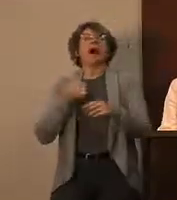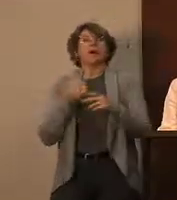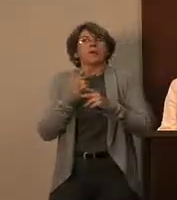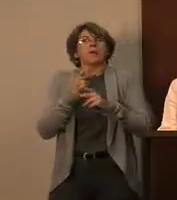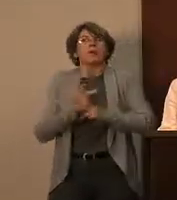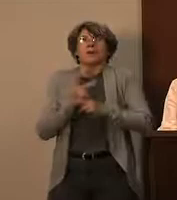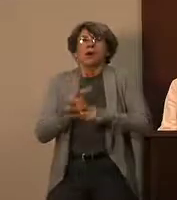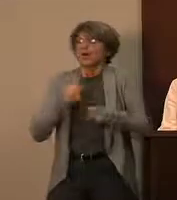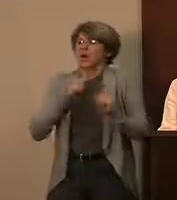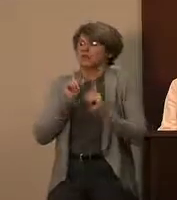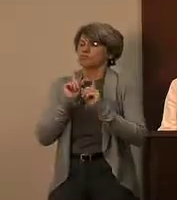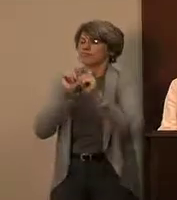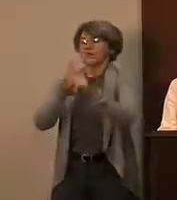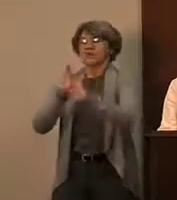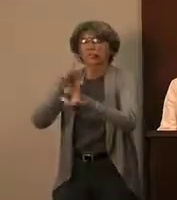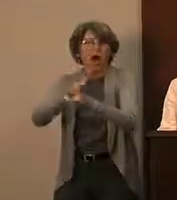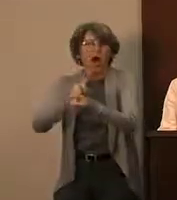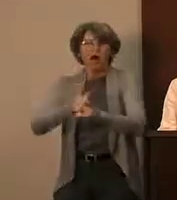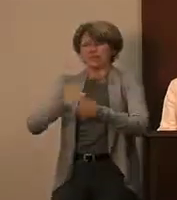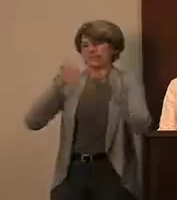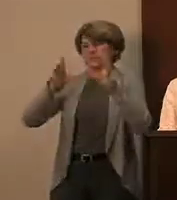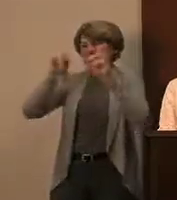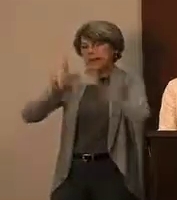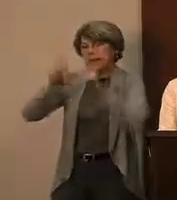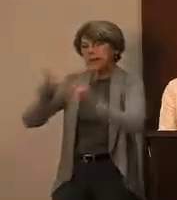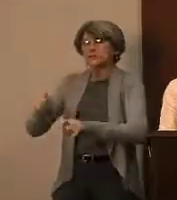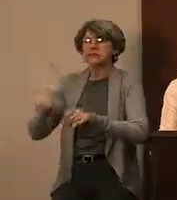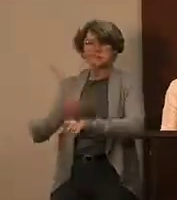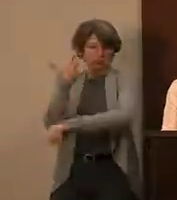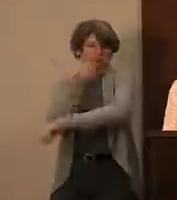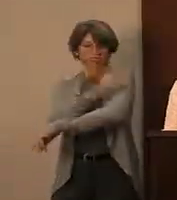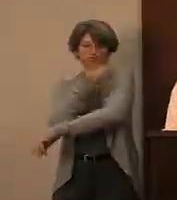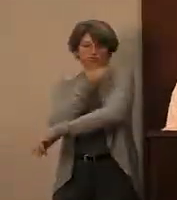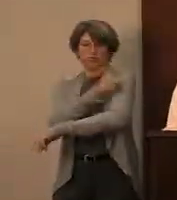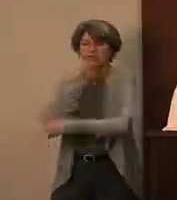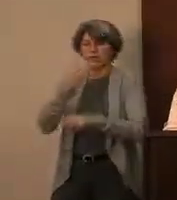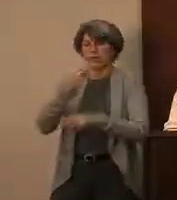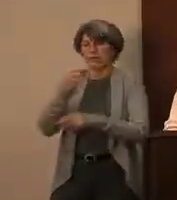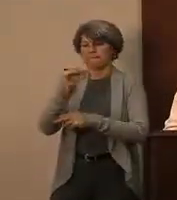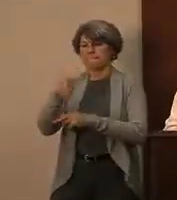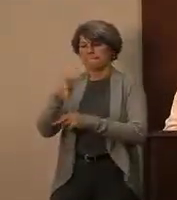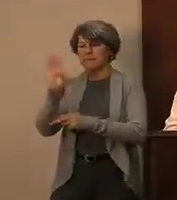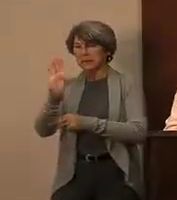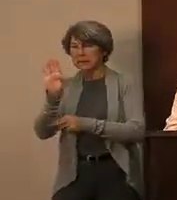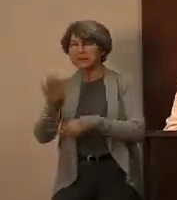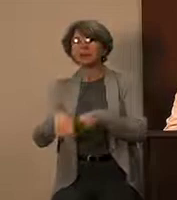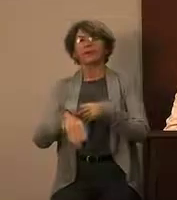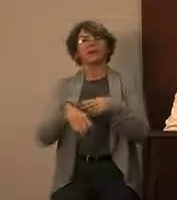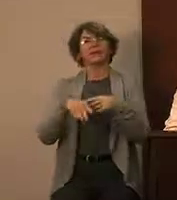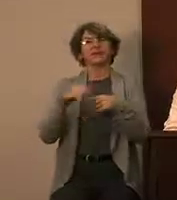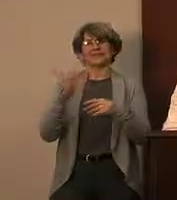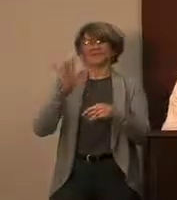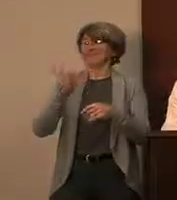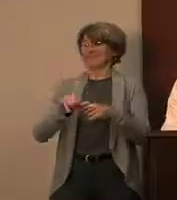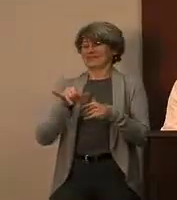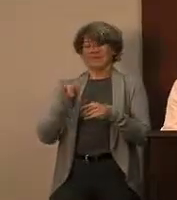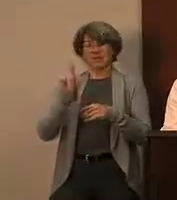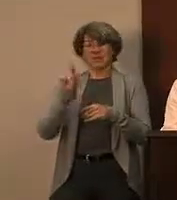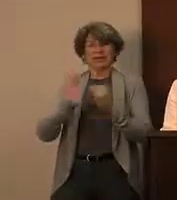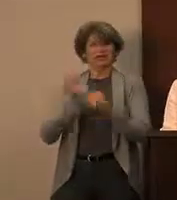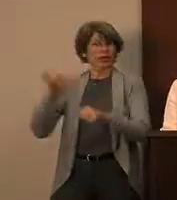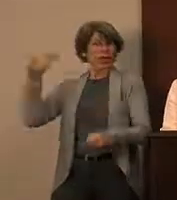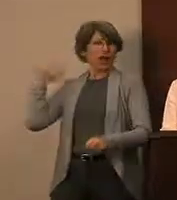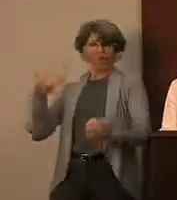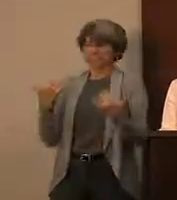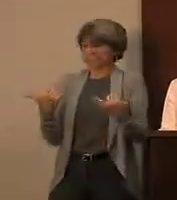got all the testing that I needed to get. I got immunization for Hep B, and this has been 20 years later. I'm